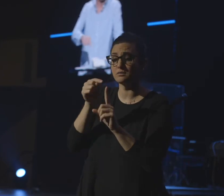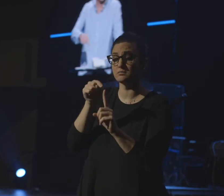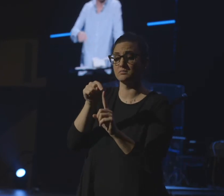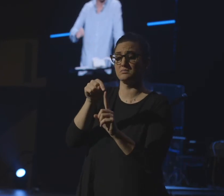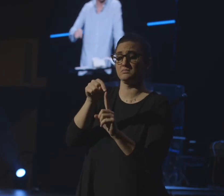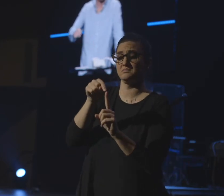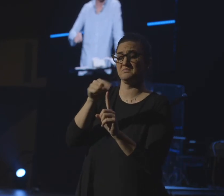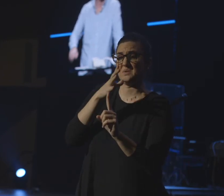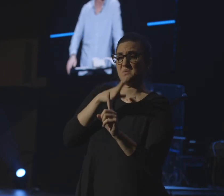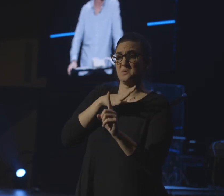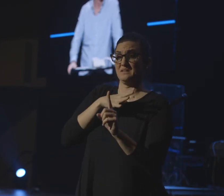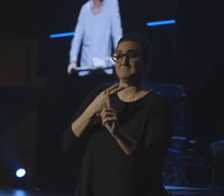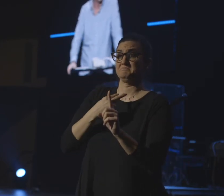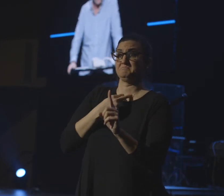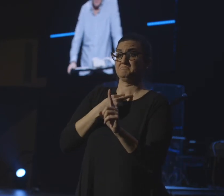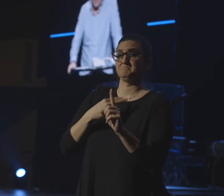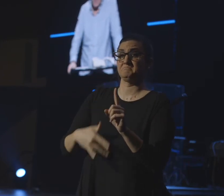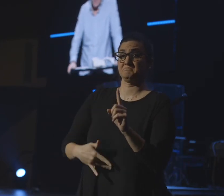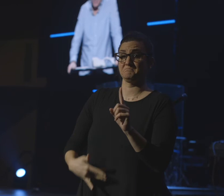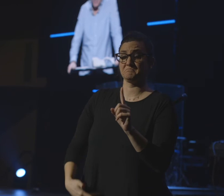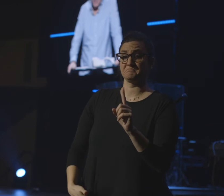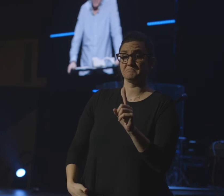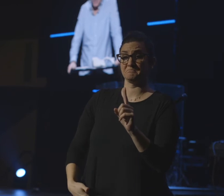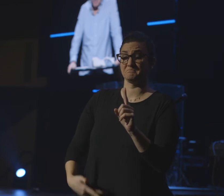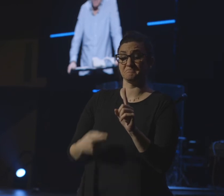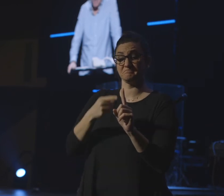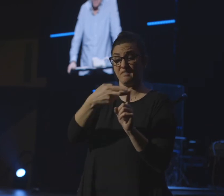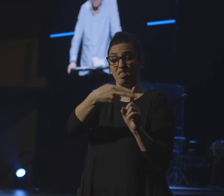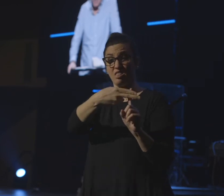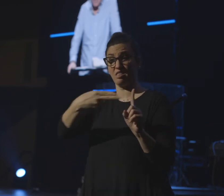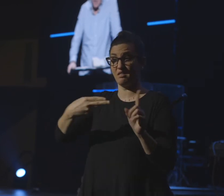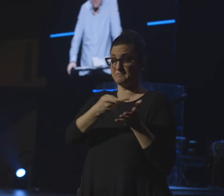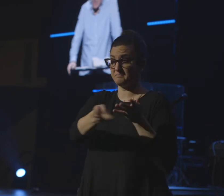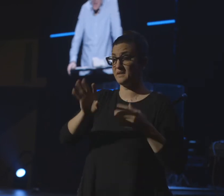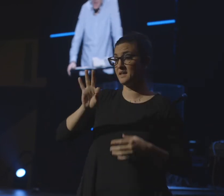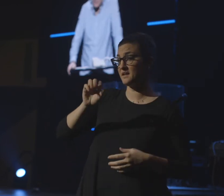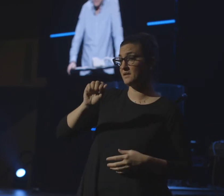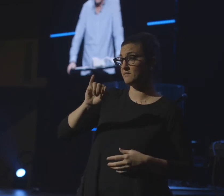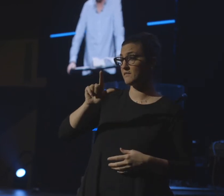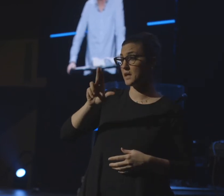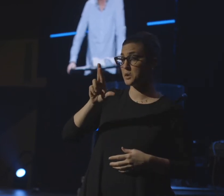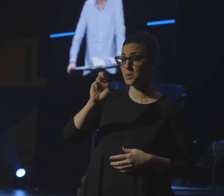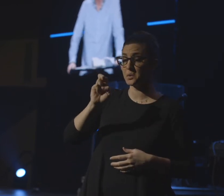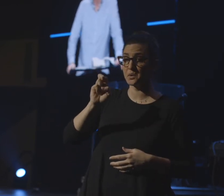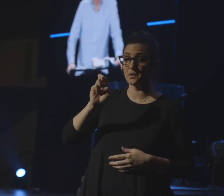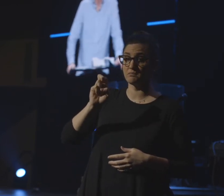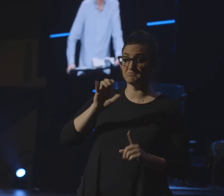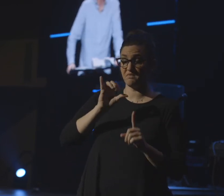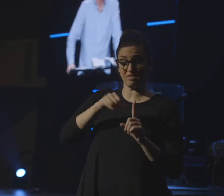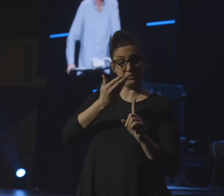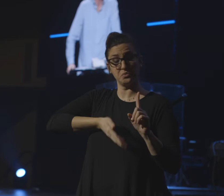who cannot have children would be considered a failure. But see, our lives are not supposed